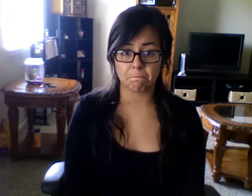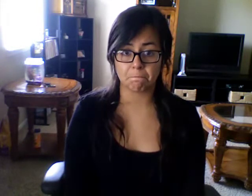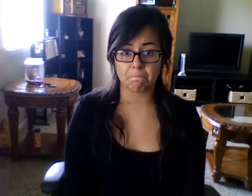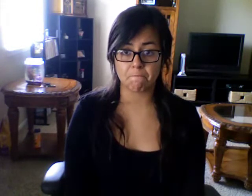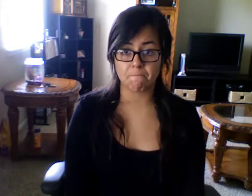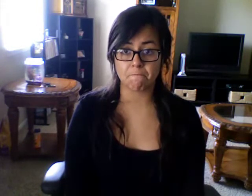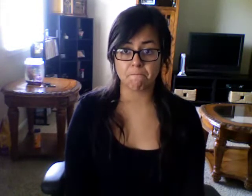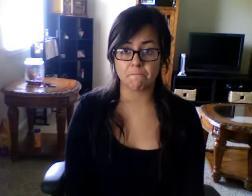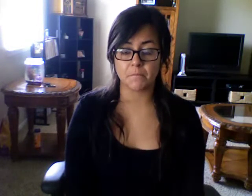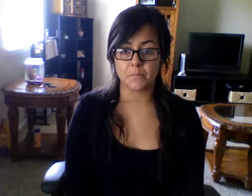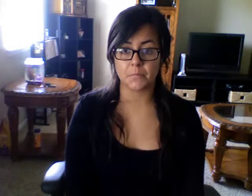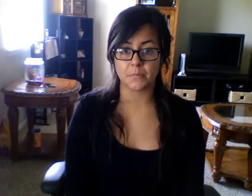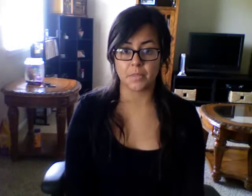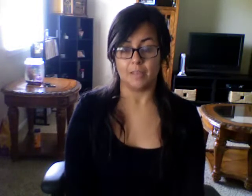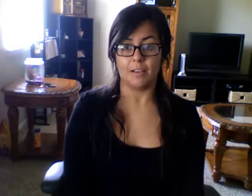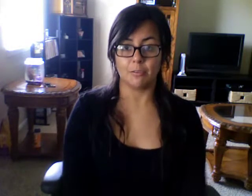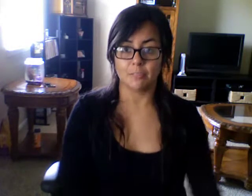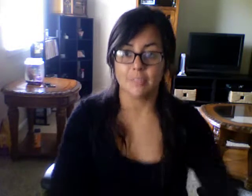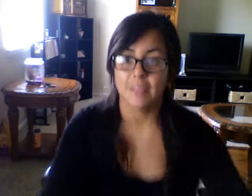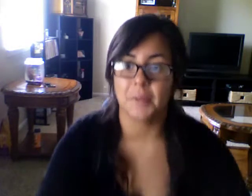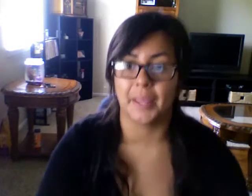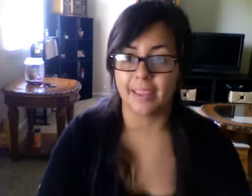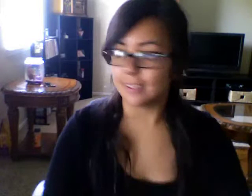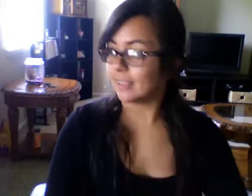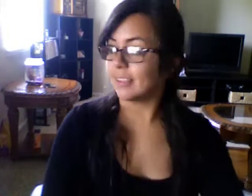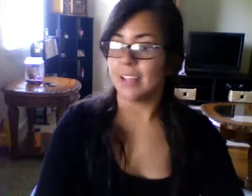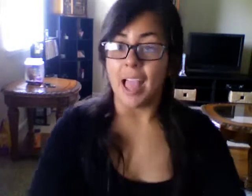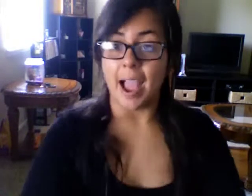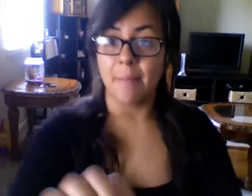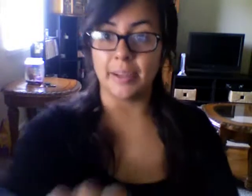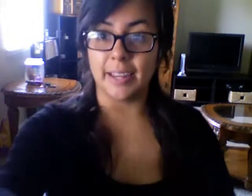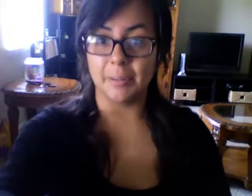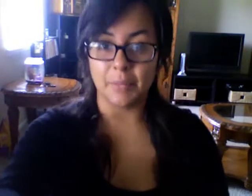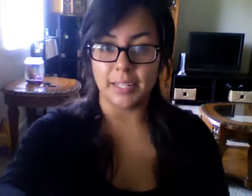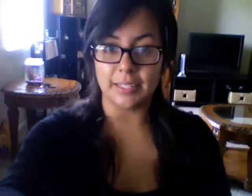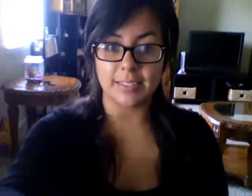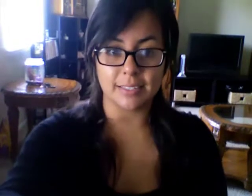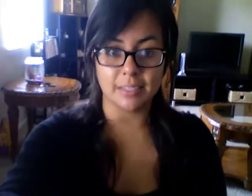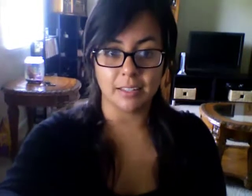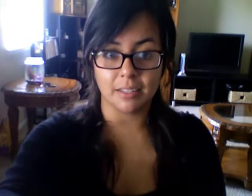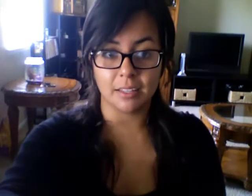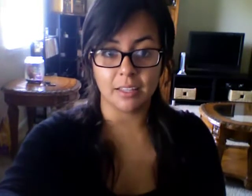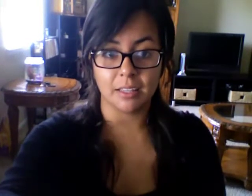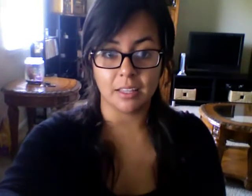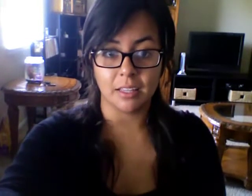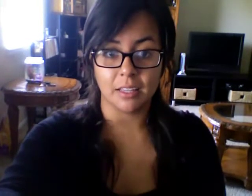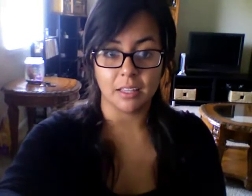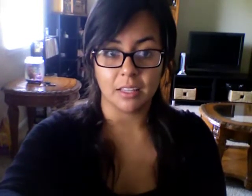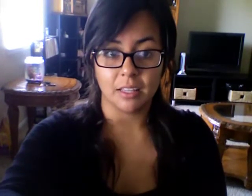this adipocyte, this fat stem cell, from remembering I'm at 9 minutes. how to make fat. Such